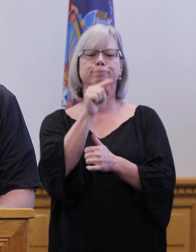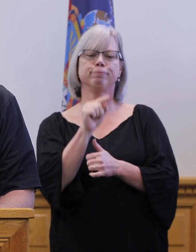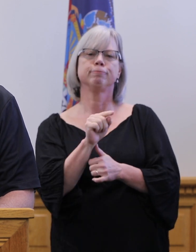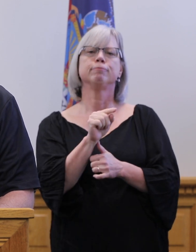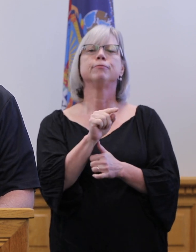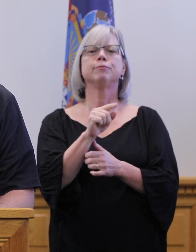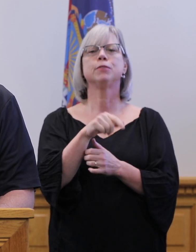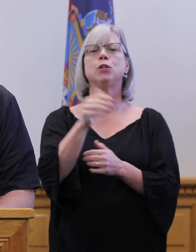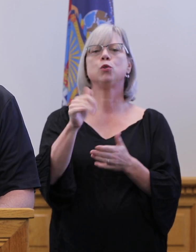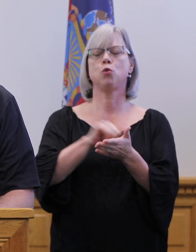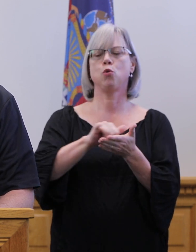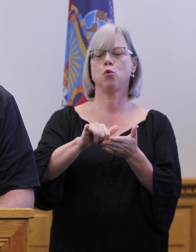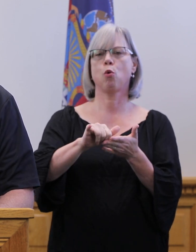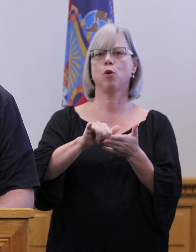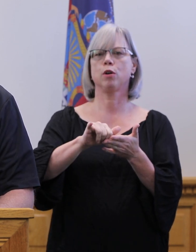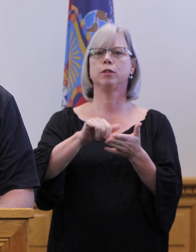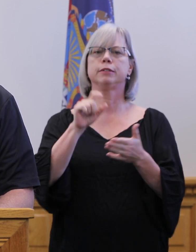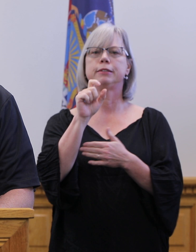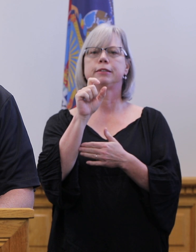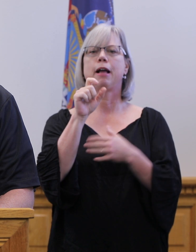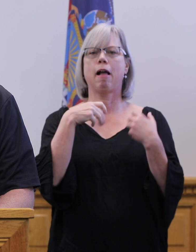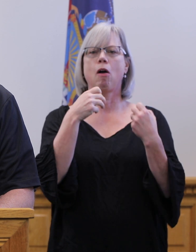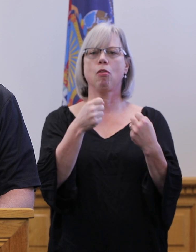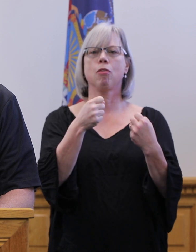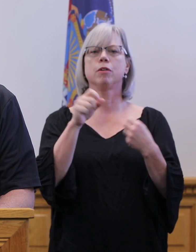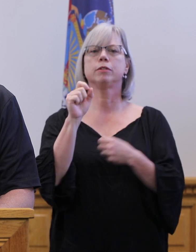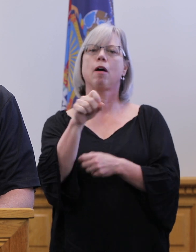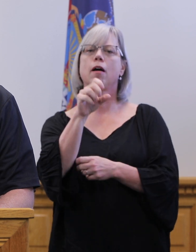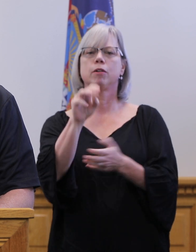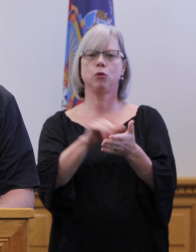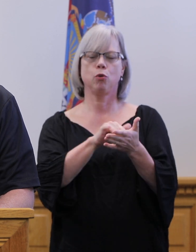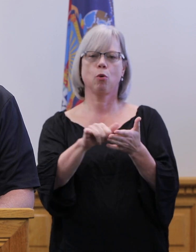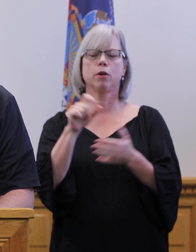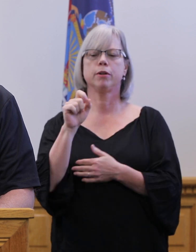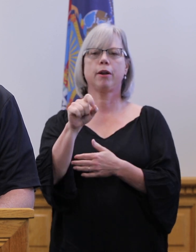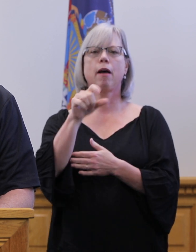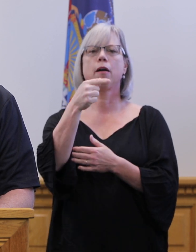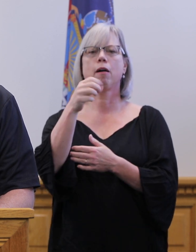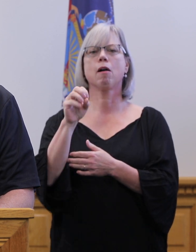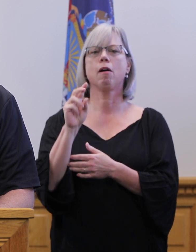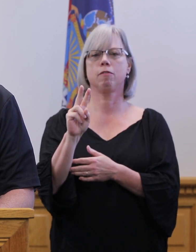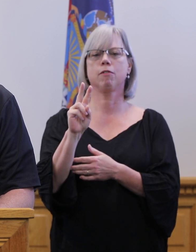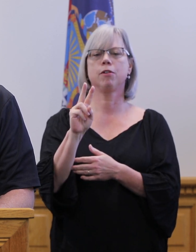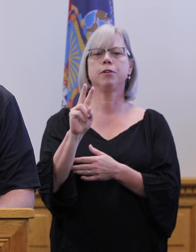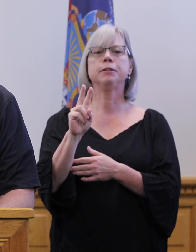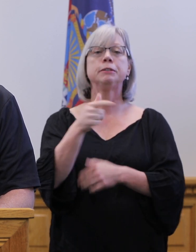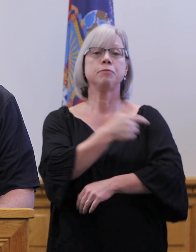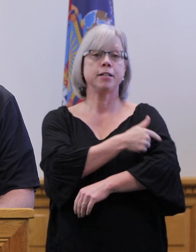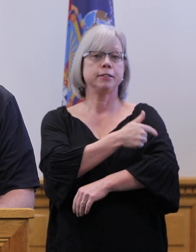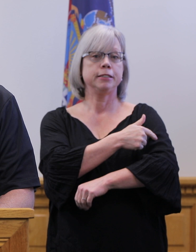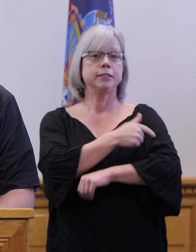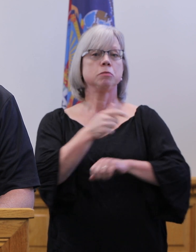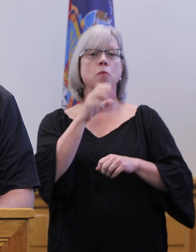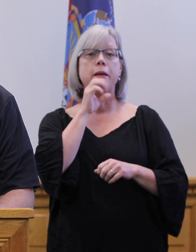covid19vaccine.health.newyork.gov. As vaccine eligibility has now opened up, and with a pause of the Johnson & Johnson vaccine, clinics will